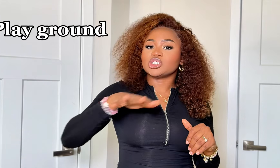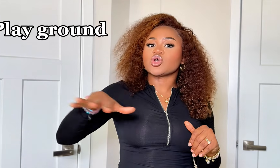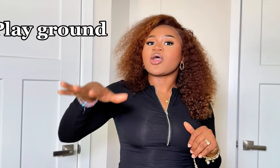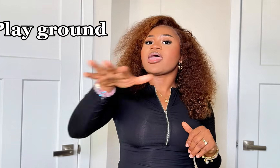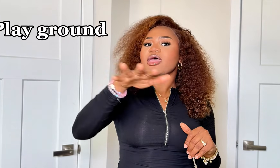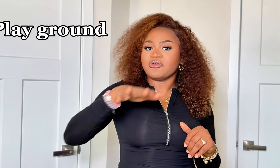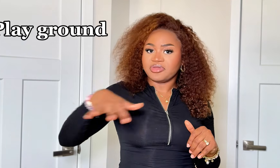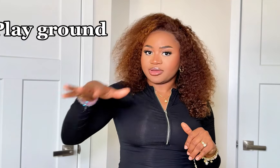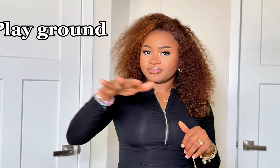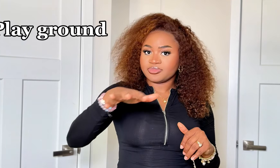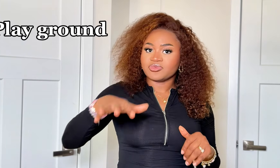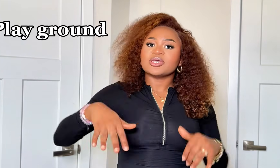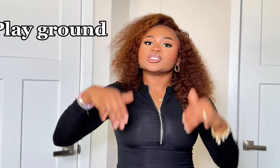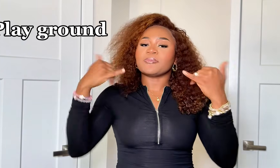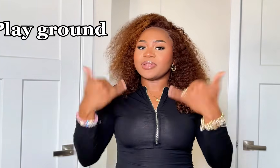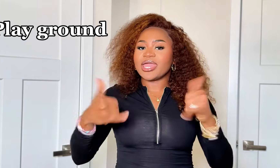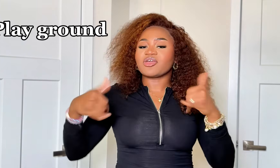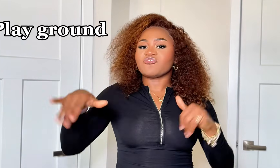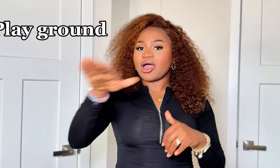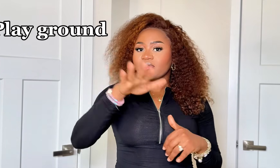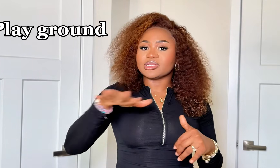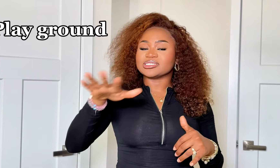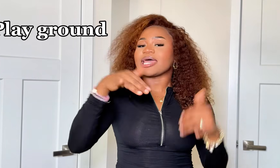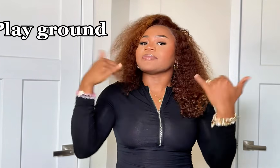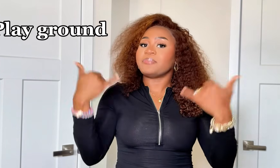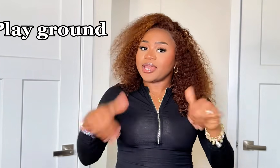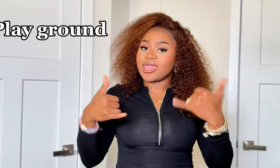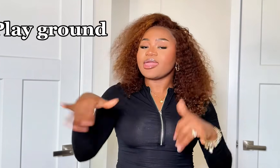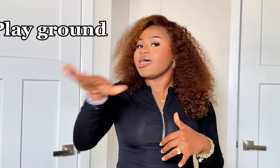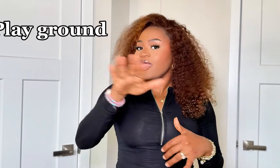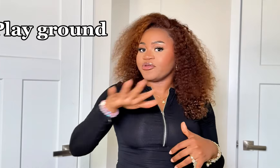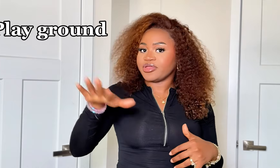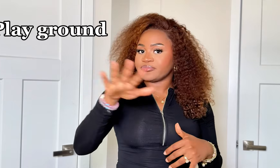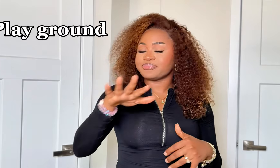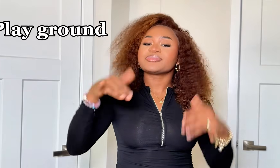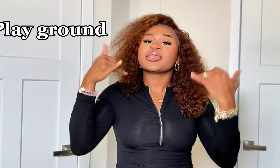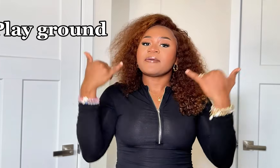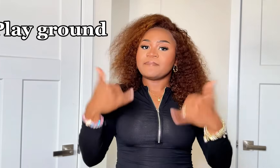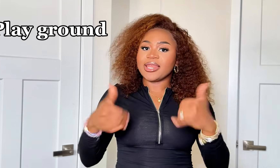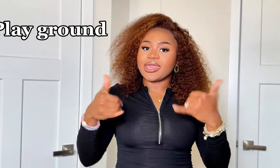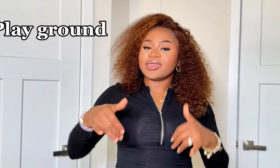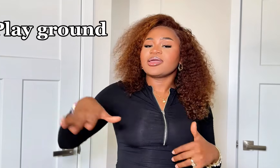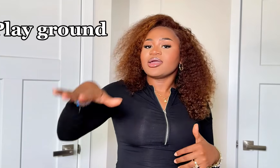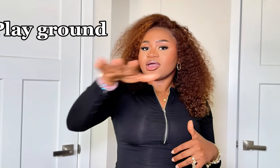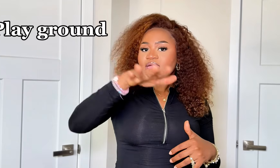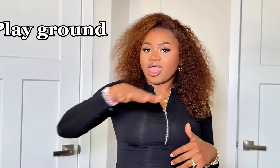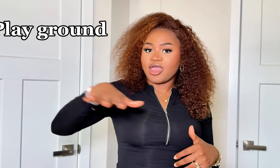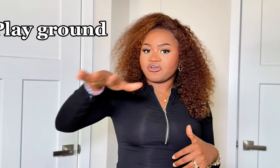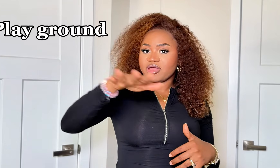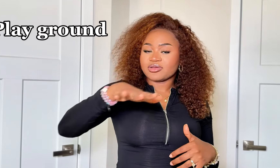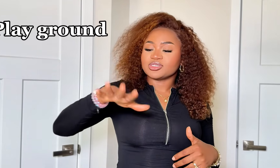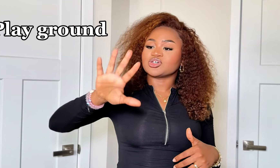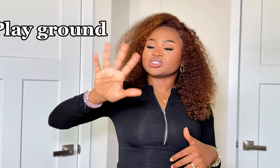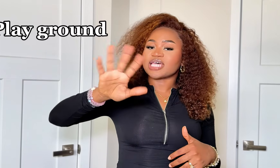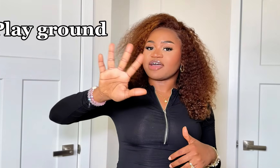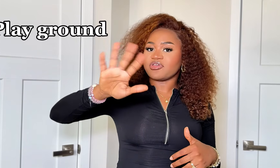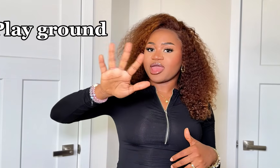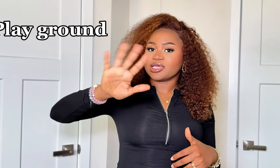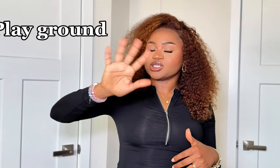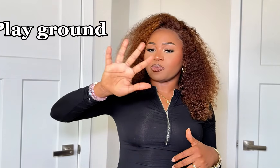show area. So playground is like play area. Play area. So just have your hands open